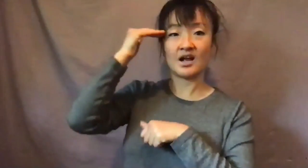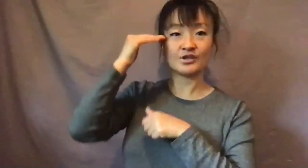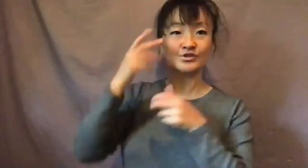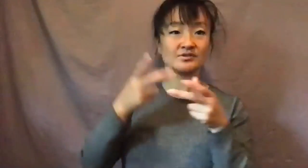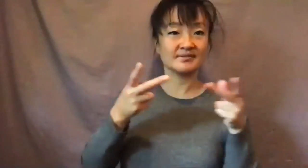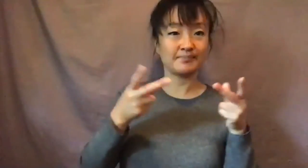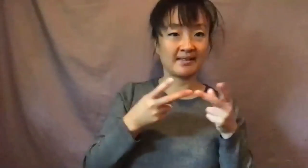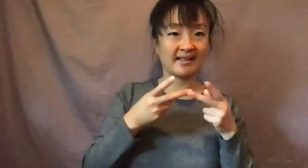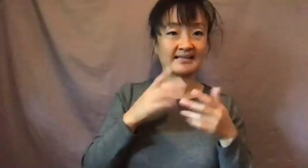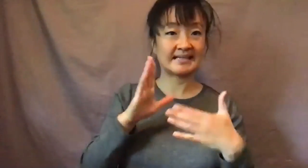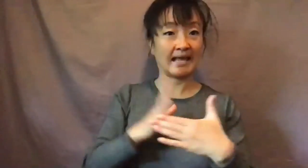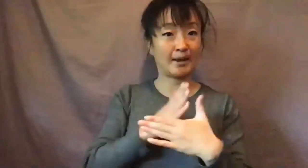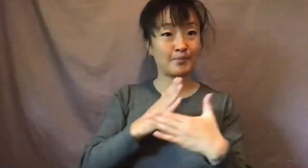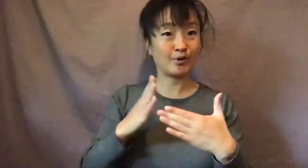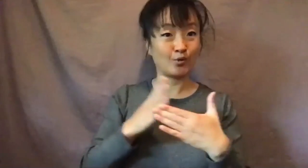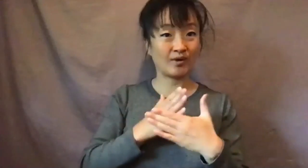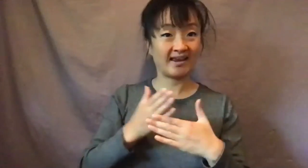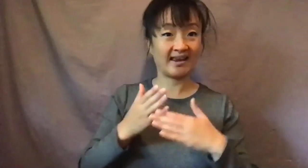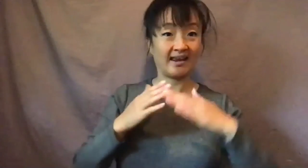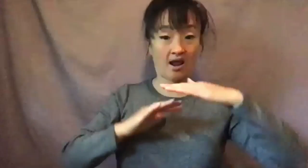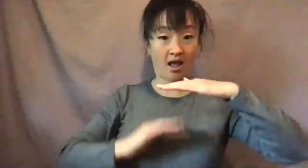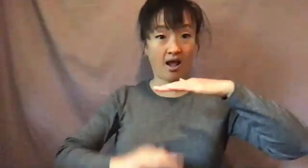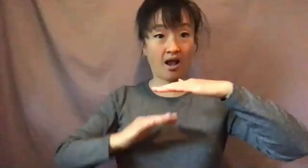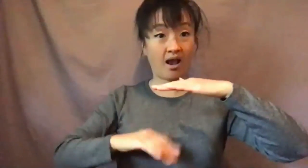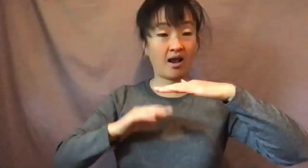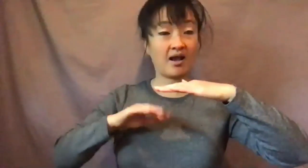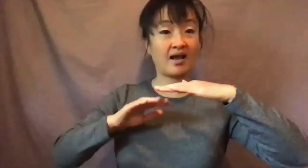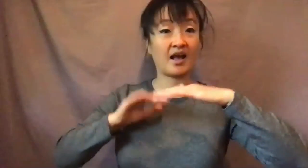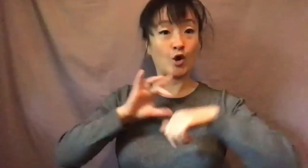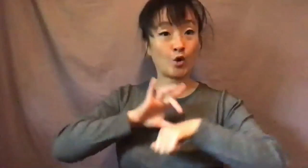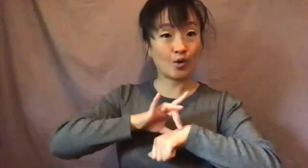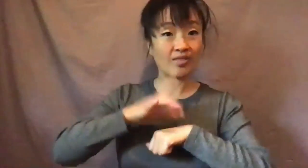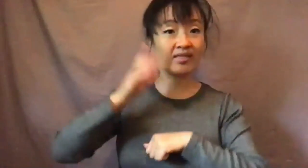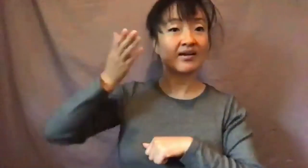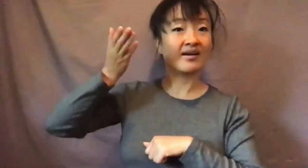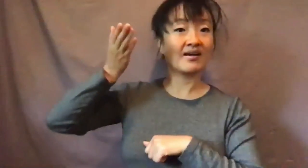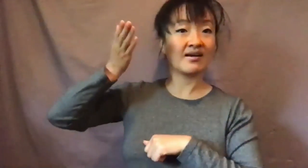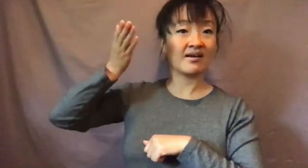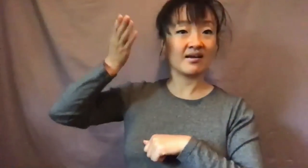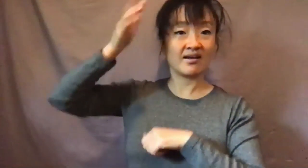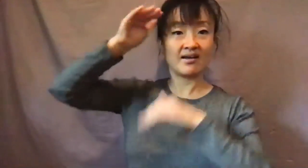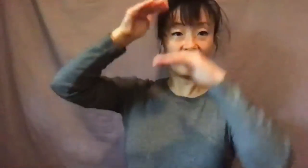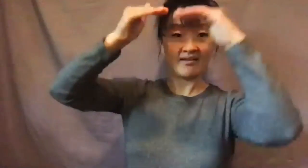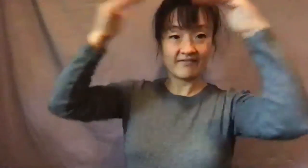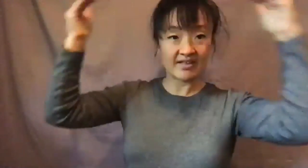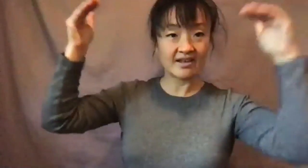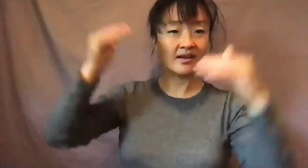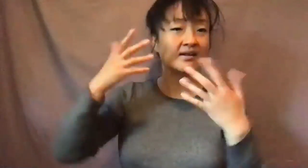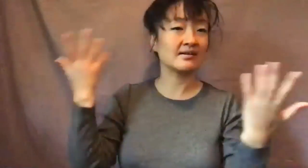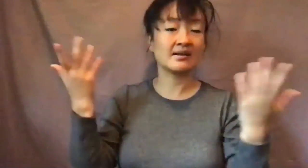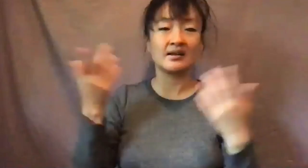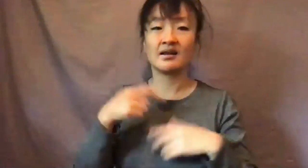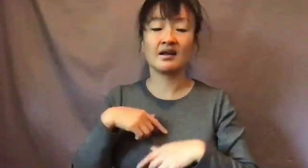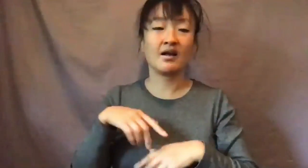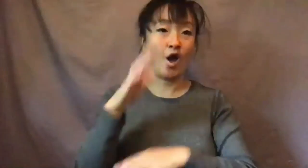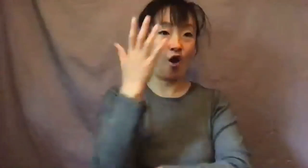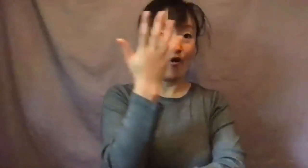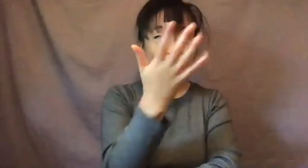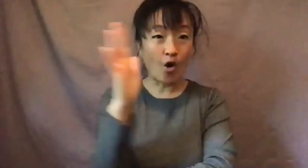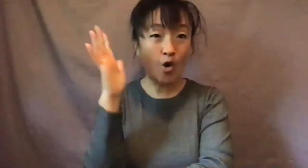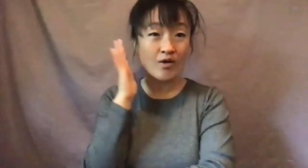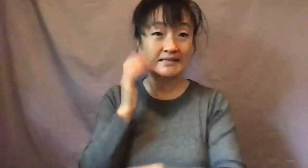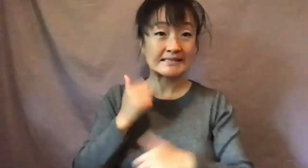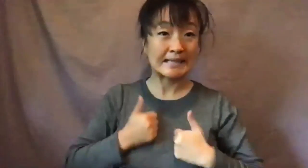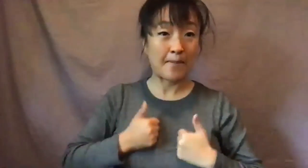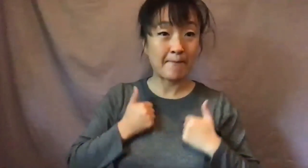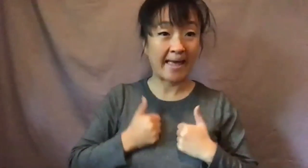earth, right? And we can do this at any time, right? I mean, I don't have much opportunity for forest bathing, but even in the